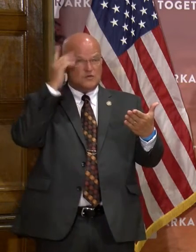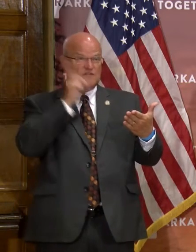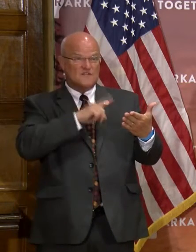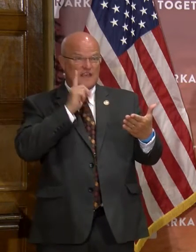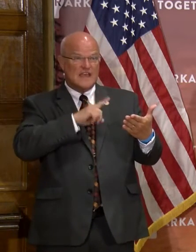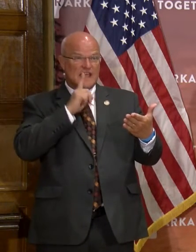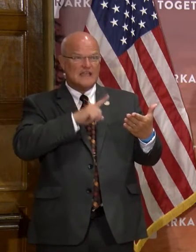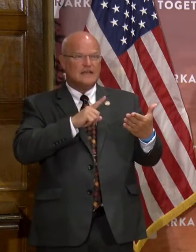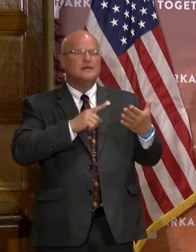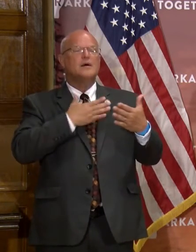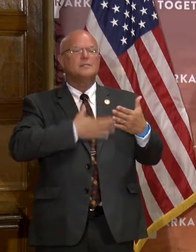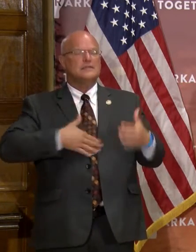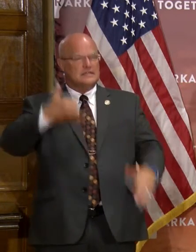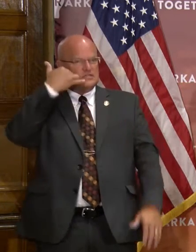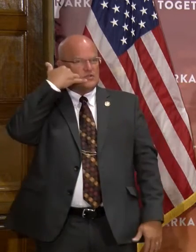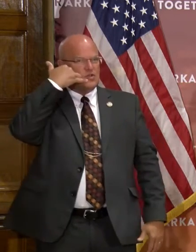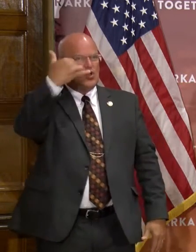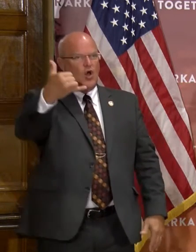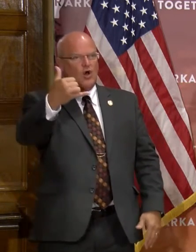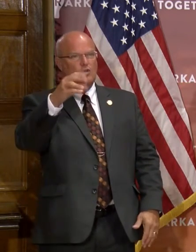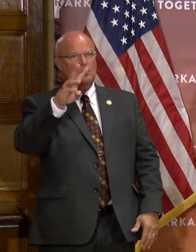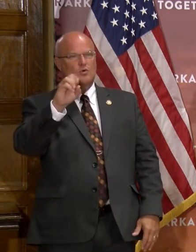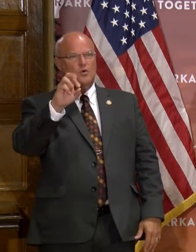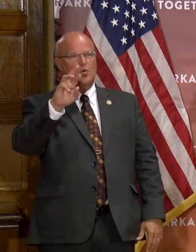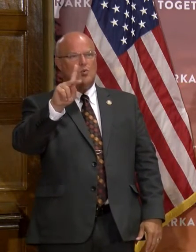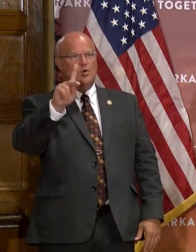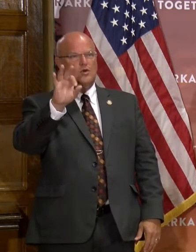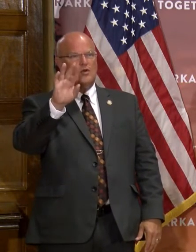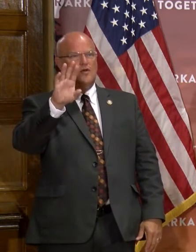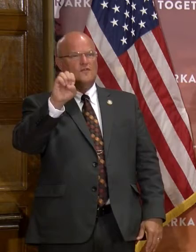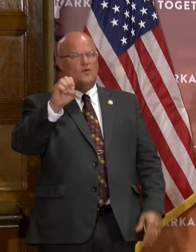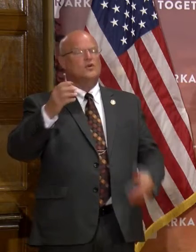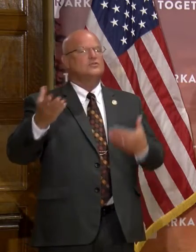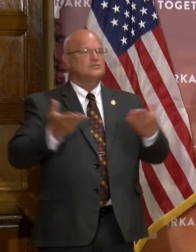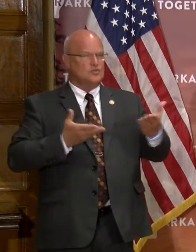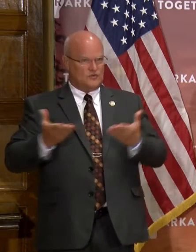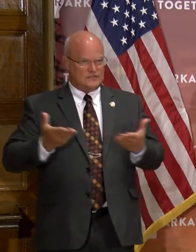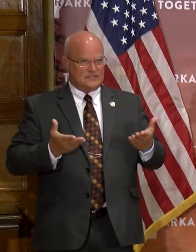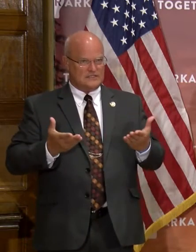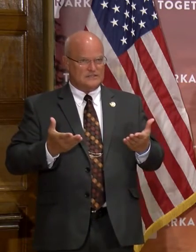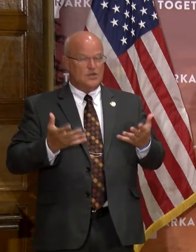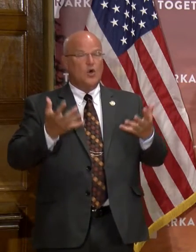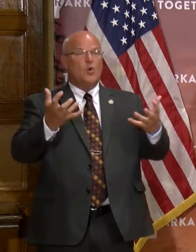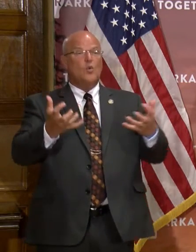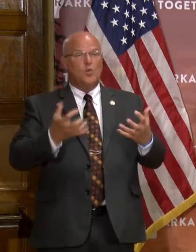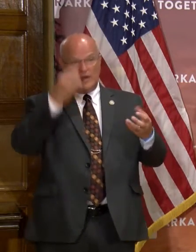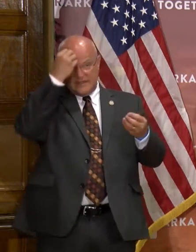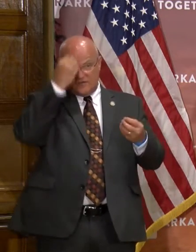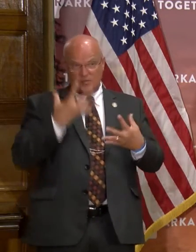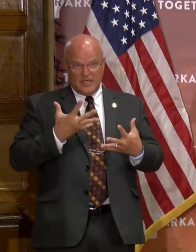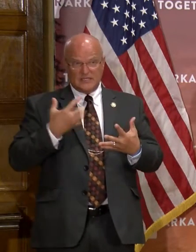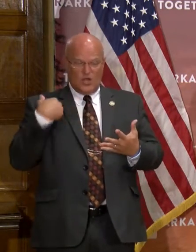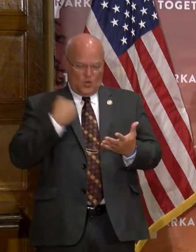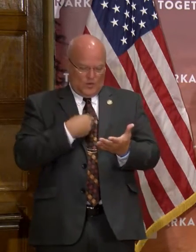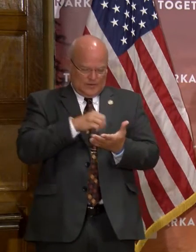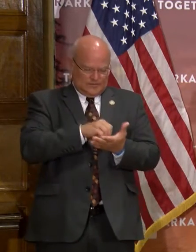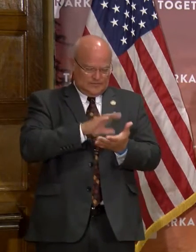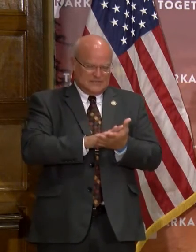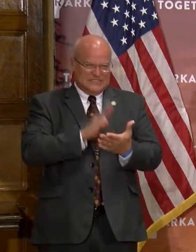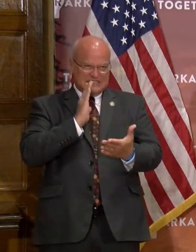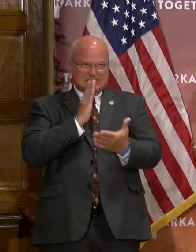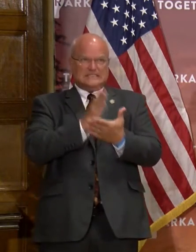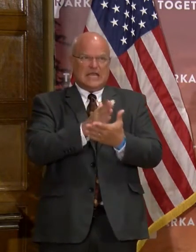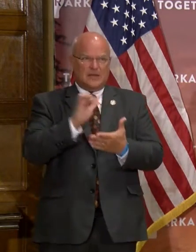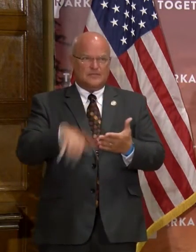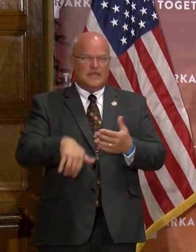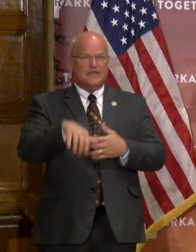please immediately call the Department of Workforce Services. We want to hear about that. We will take your information down and stop that claim. That